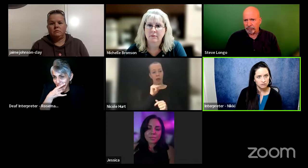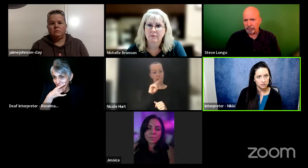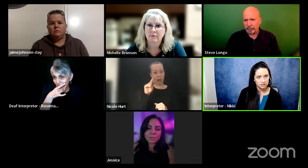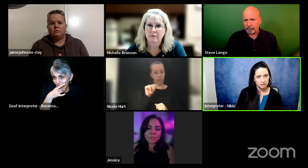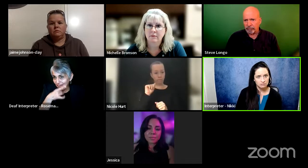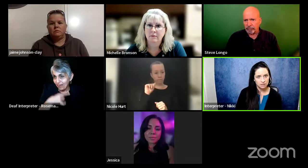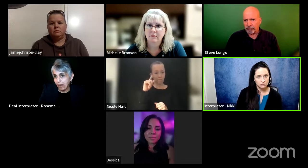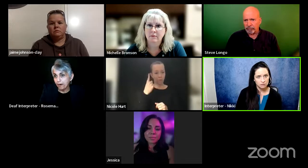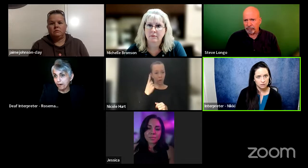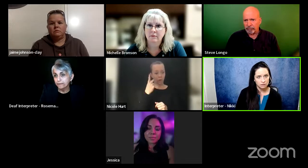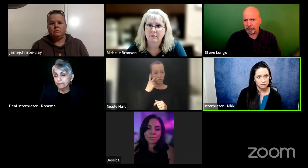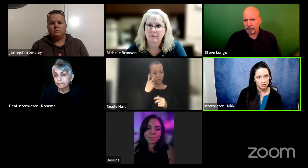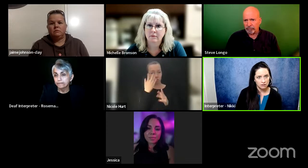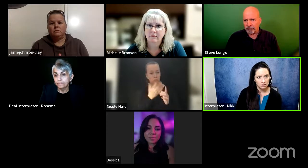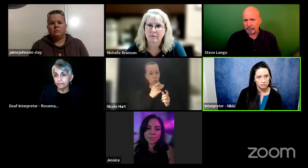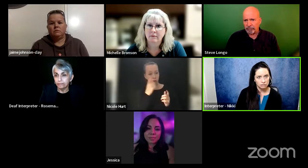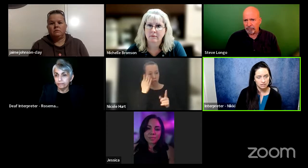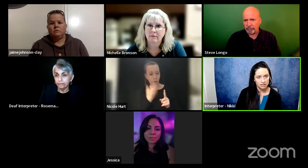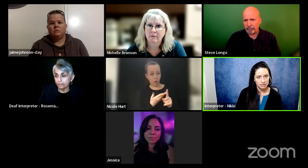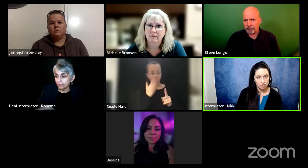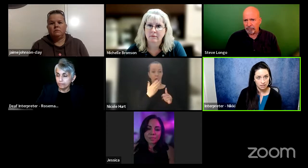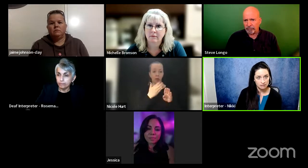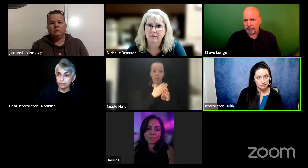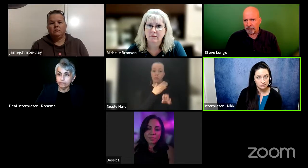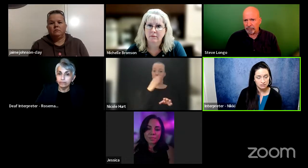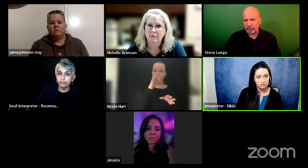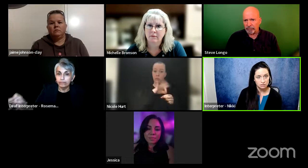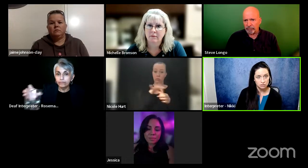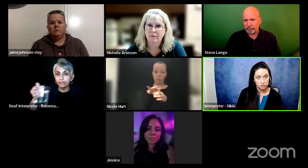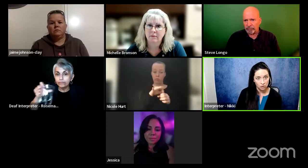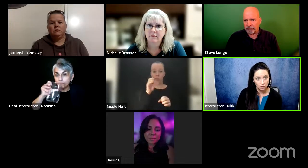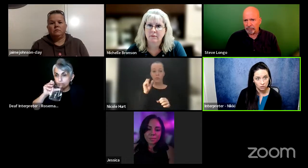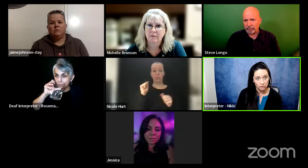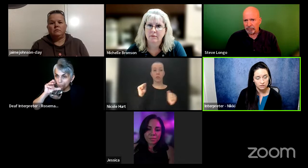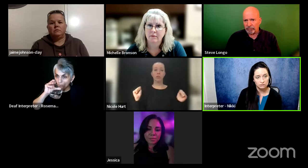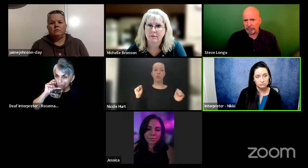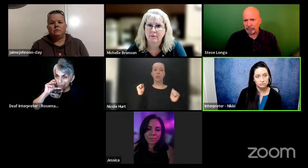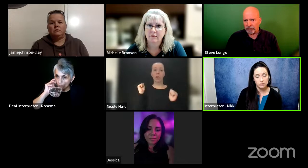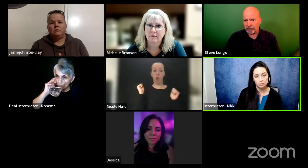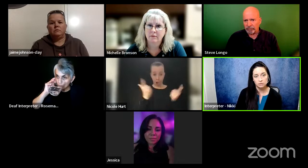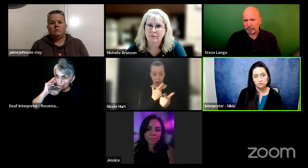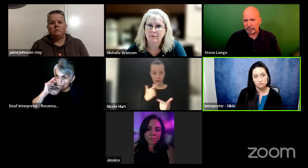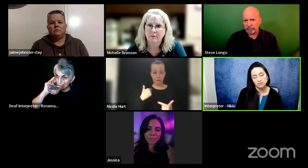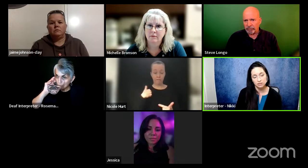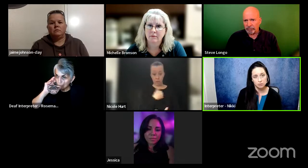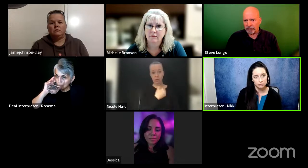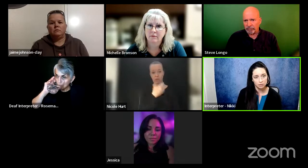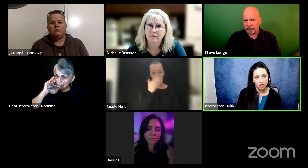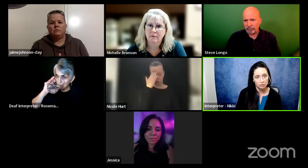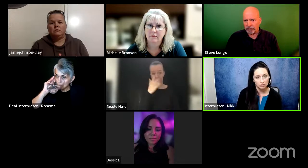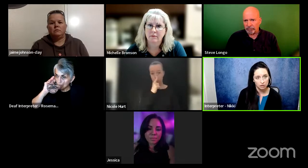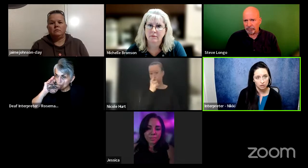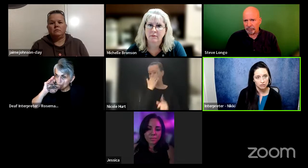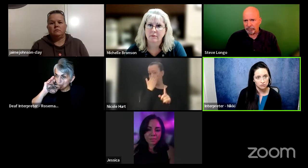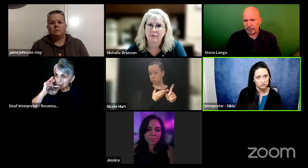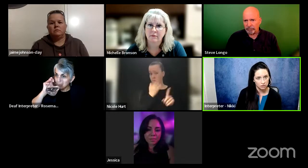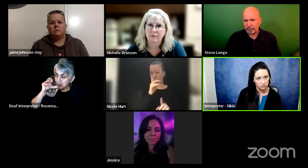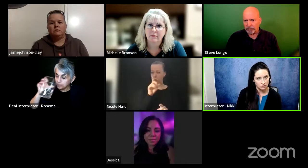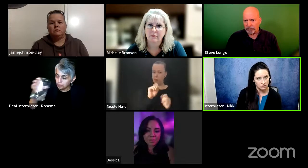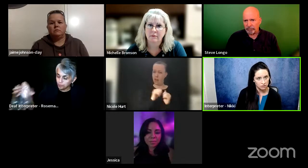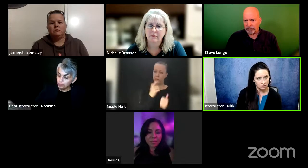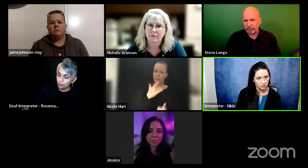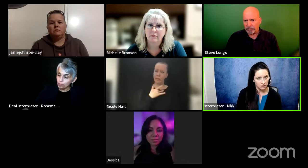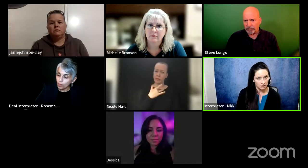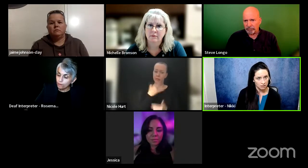I want Jessica to make sure she's had a chance to know who these potential members are before we do a